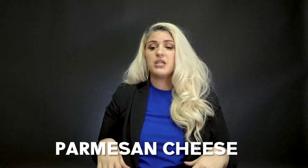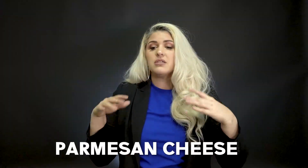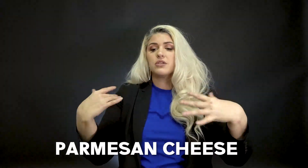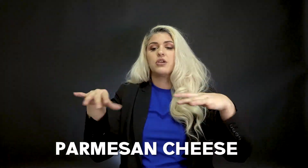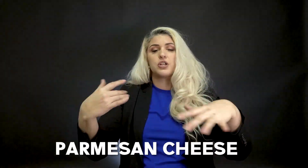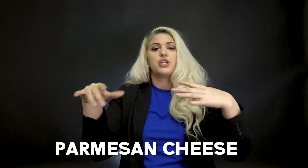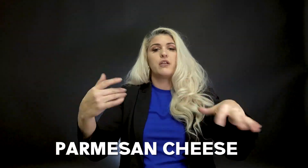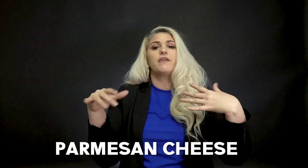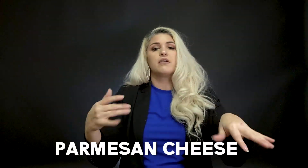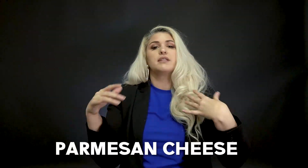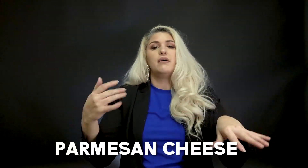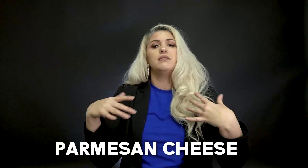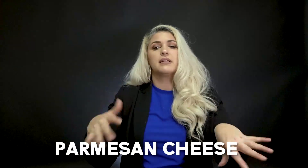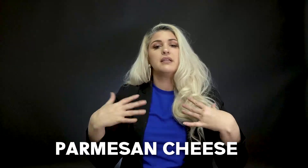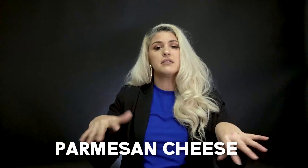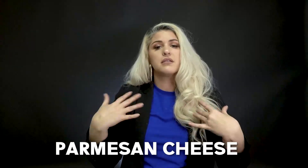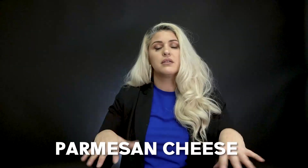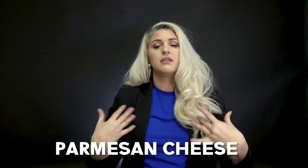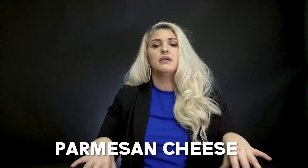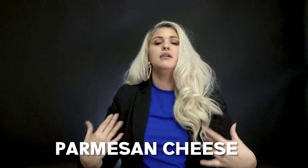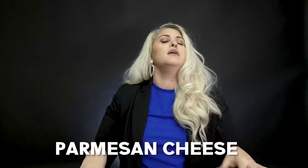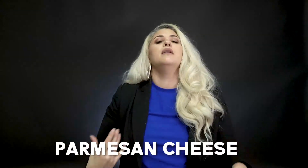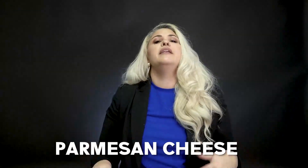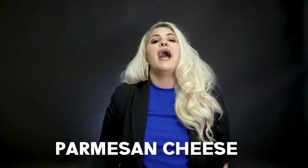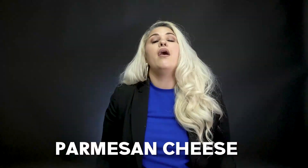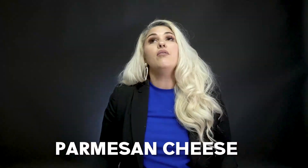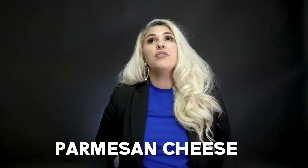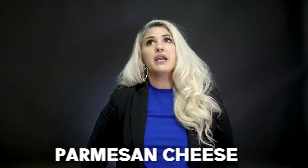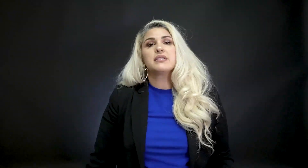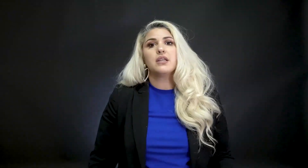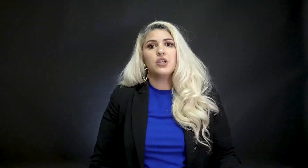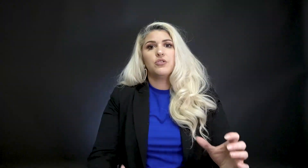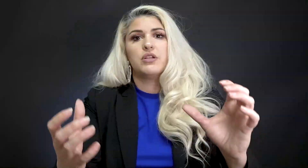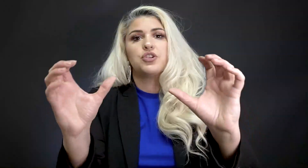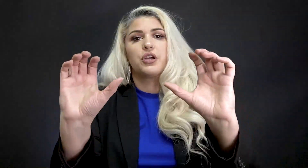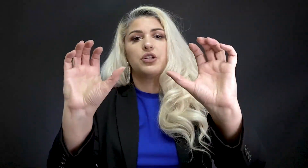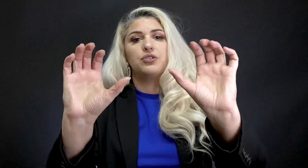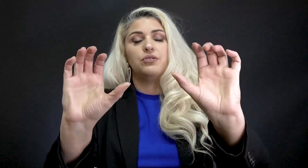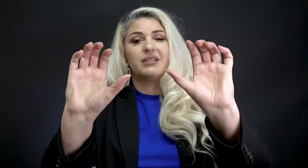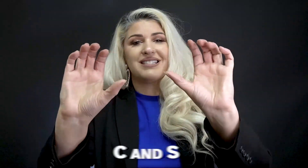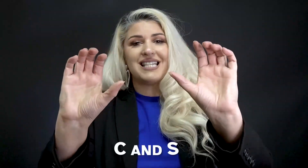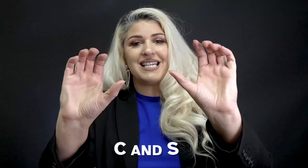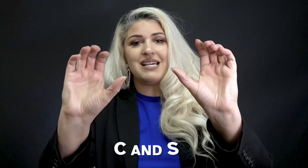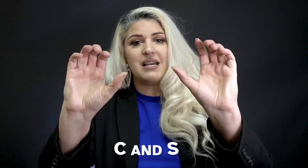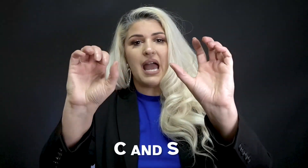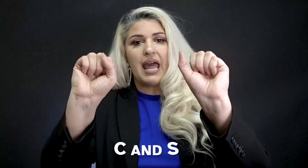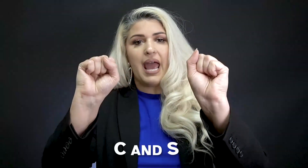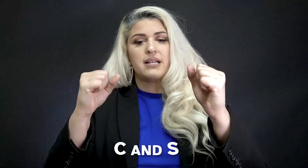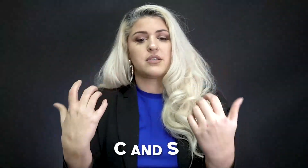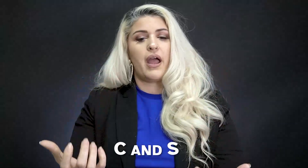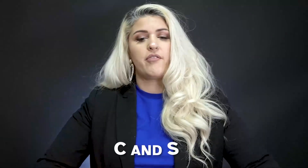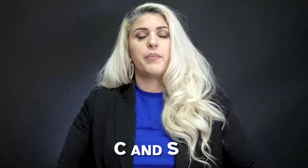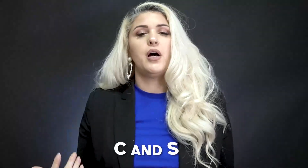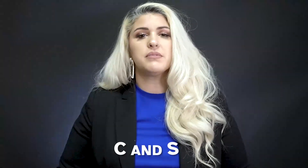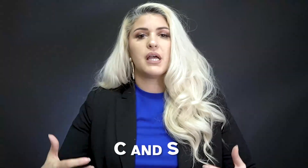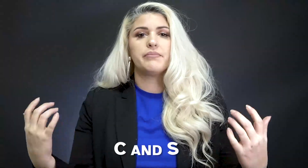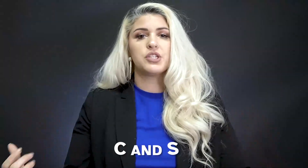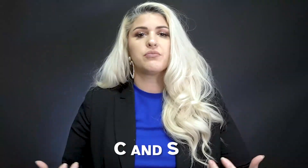cheese, and you're gonna shake your fingers out like this. Now, the next thing to do is you're gonna do C and S. So have your palms up, just right